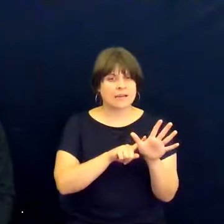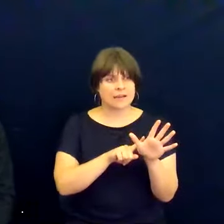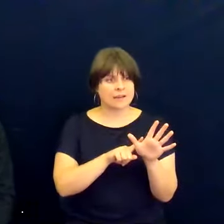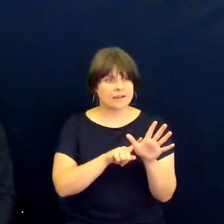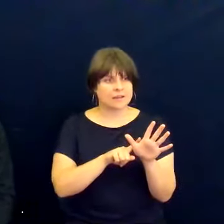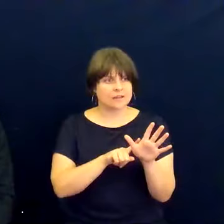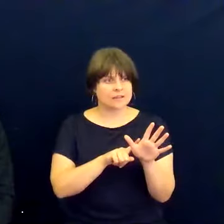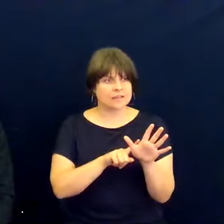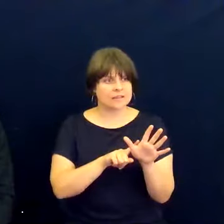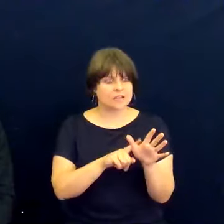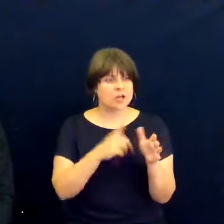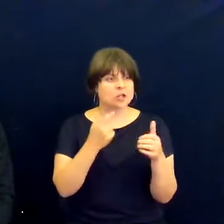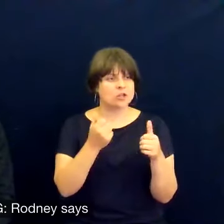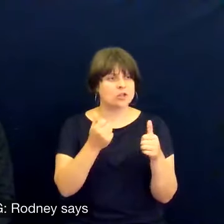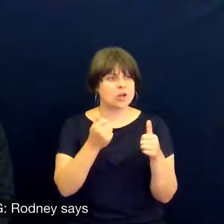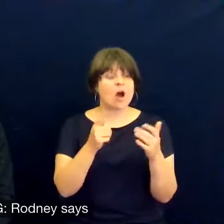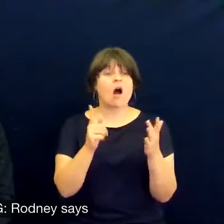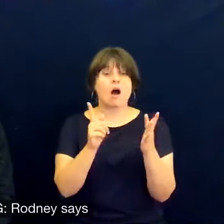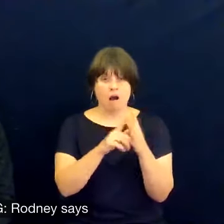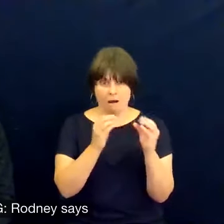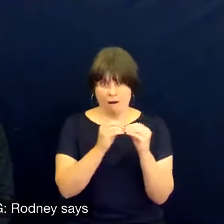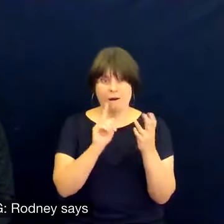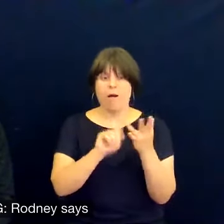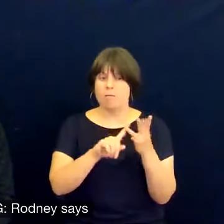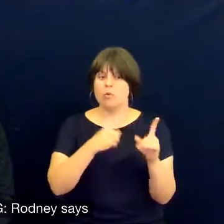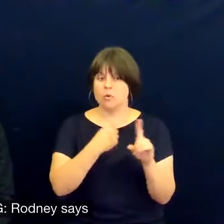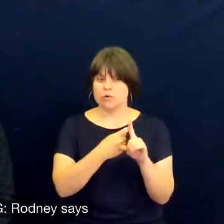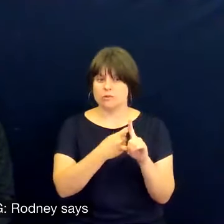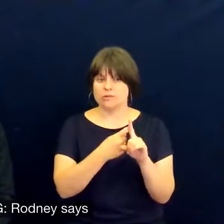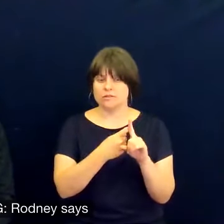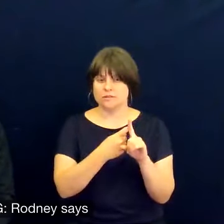iPhone? iBooks is definitely an iPhone thing.